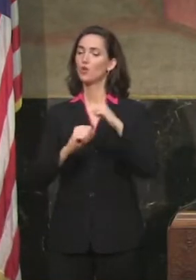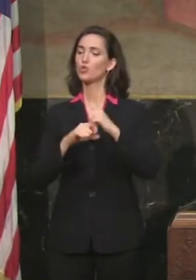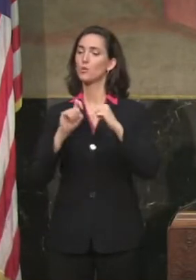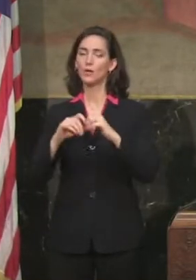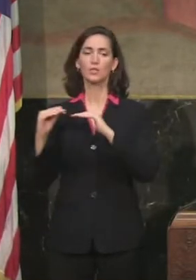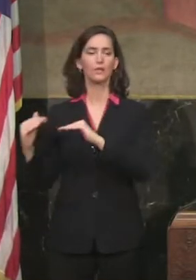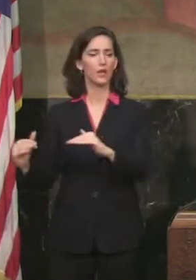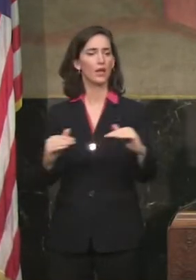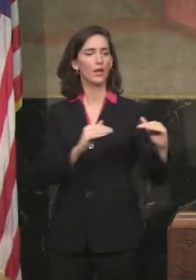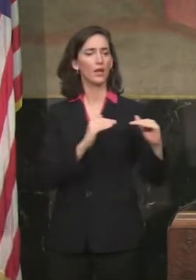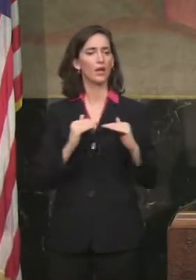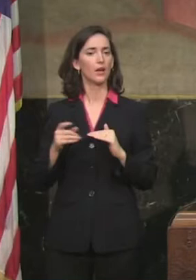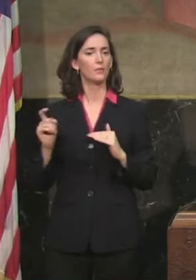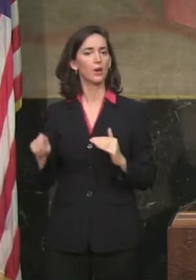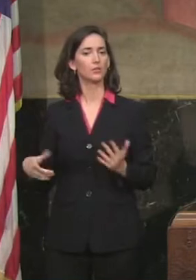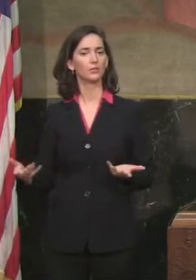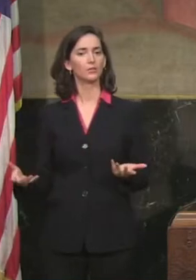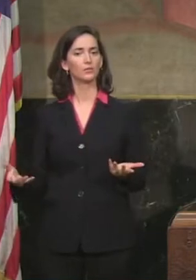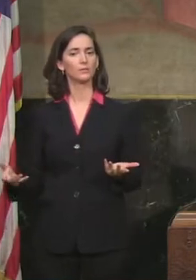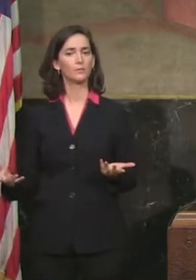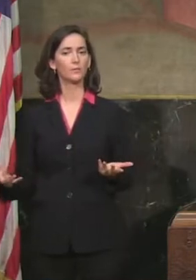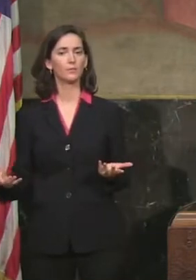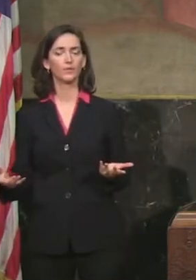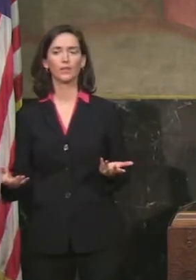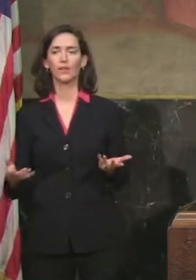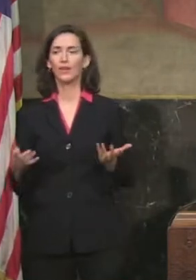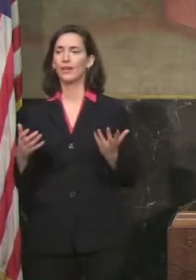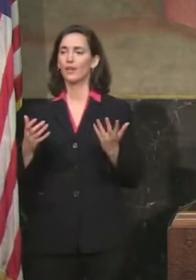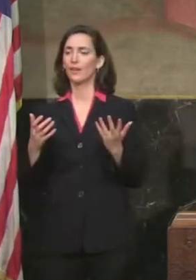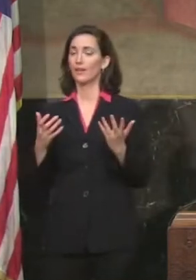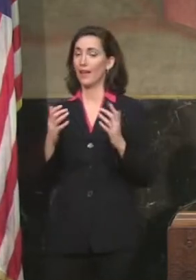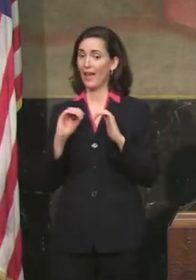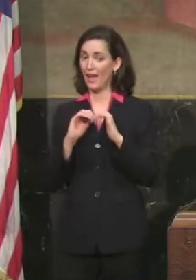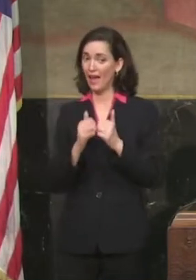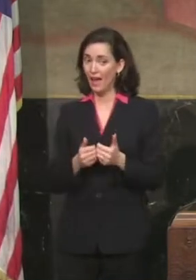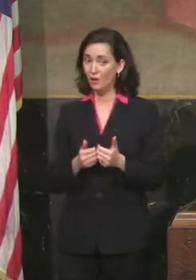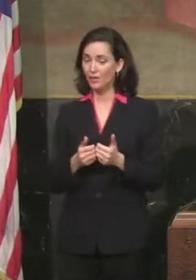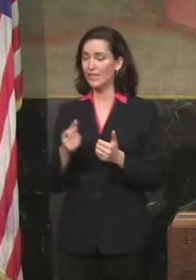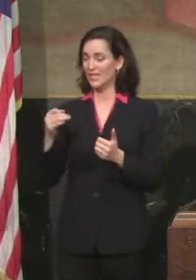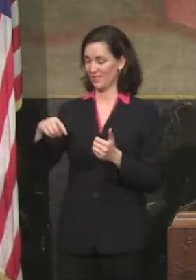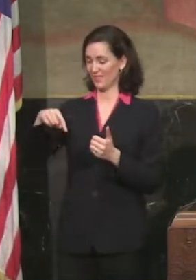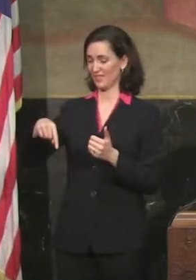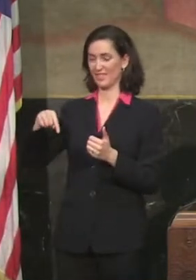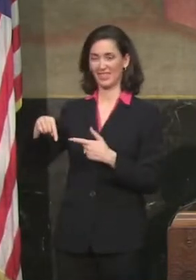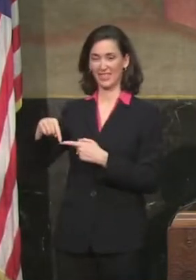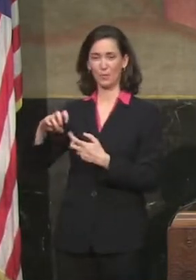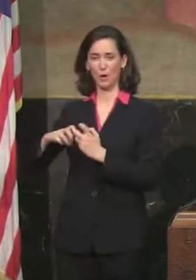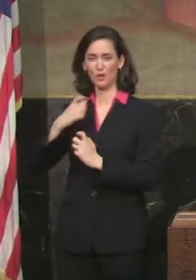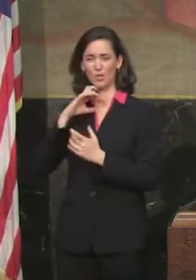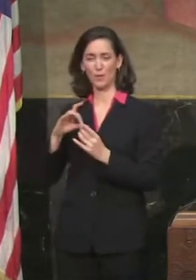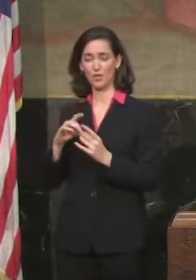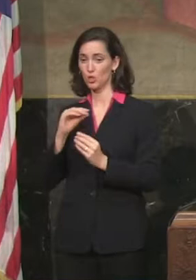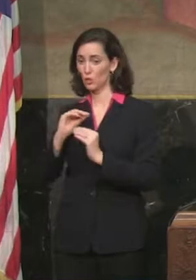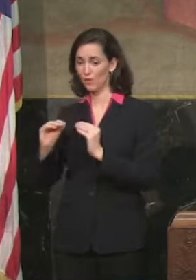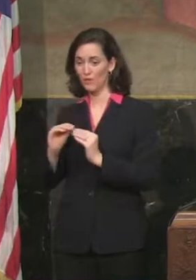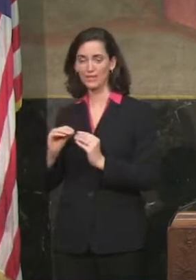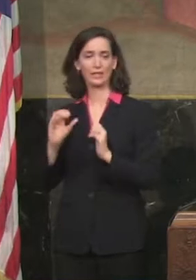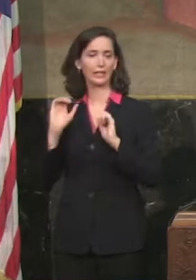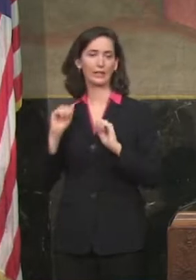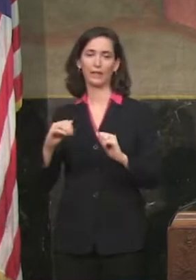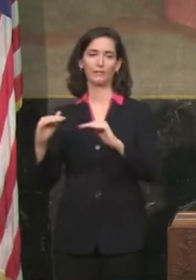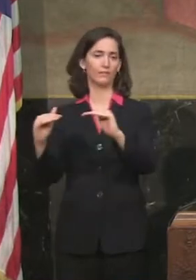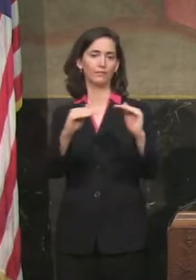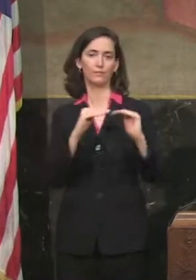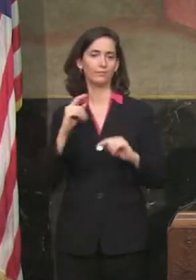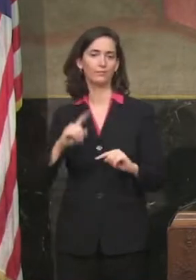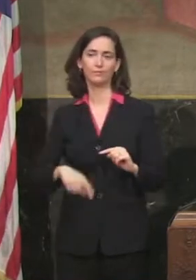fair, and I don't know how you get there if you don't fix that problem. But